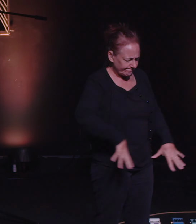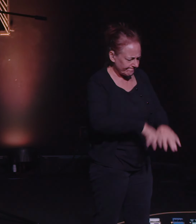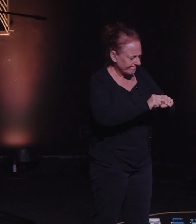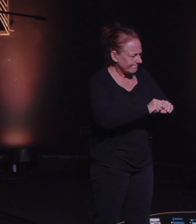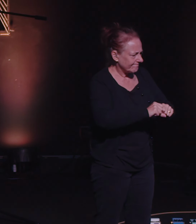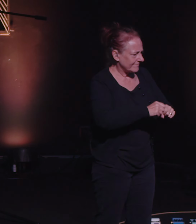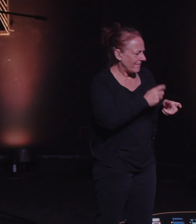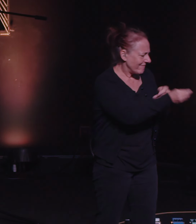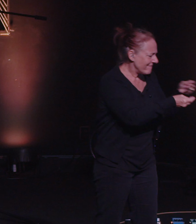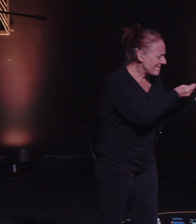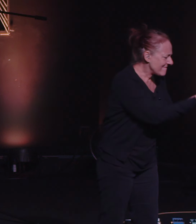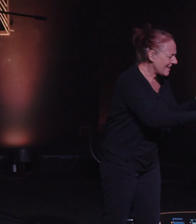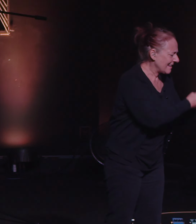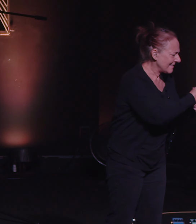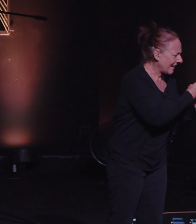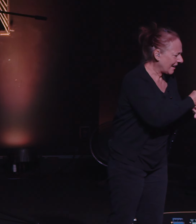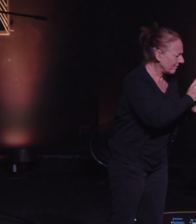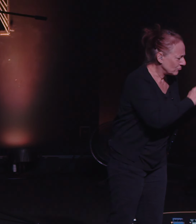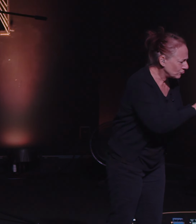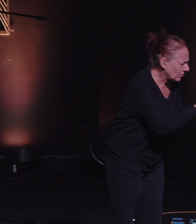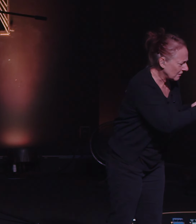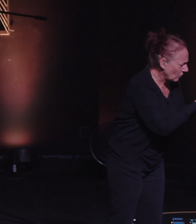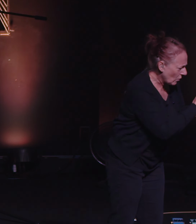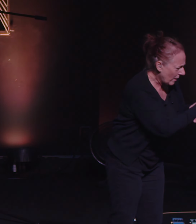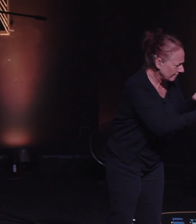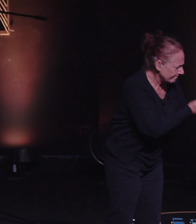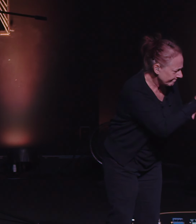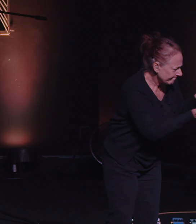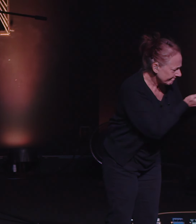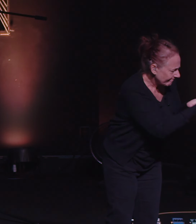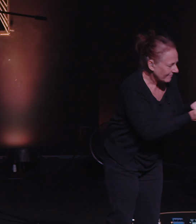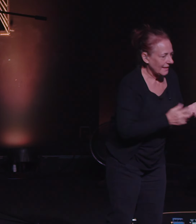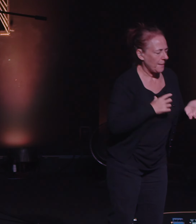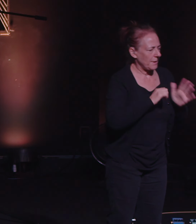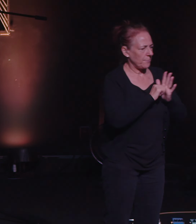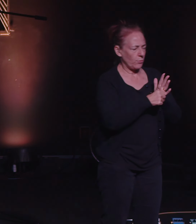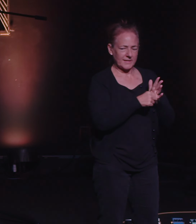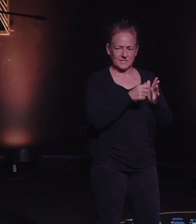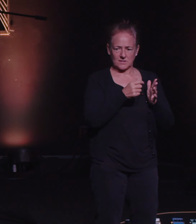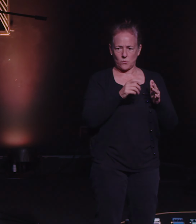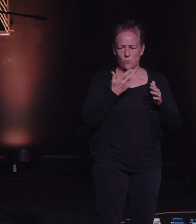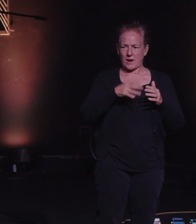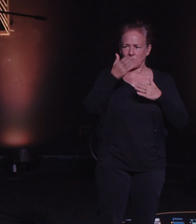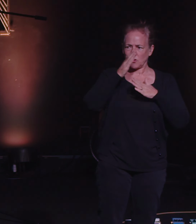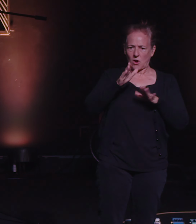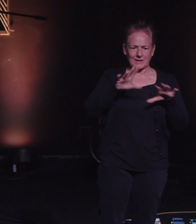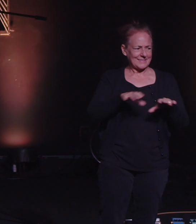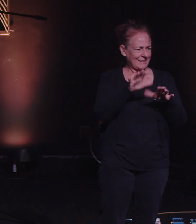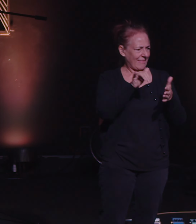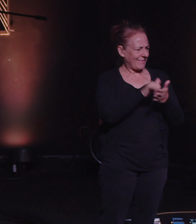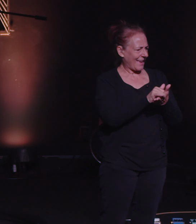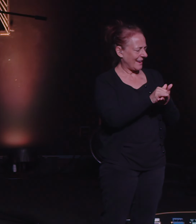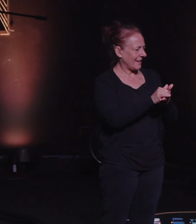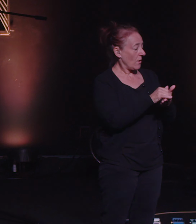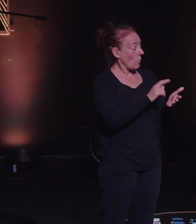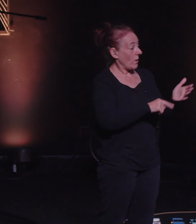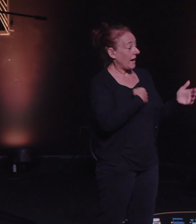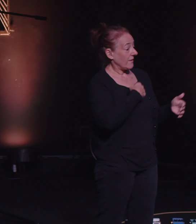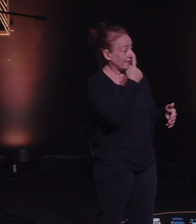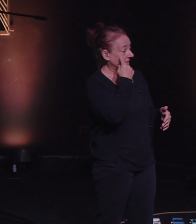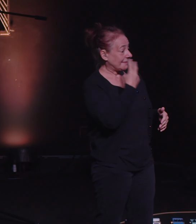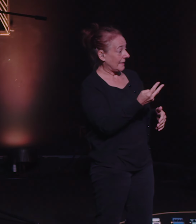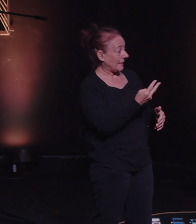of people well. And so this last year, I've been so impressed with what God has done. And what I've seen